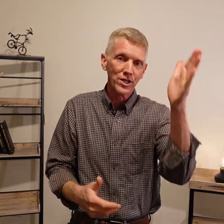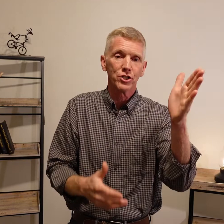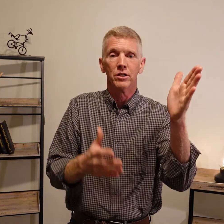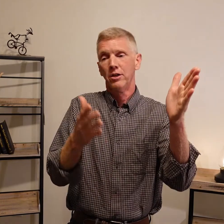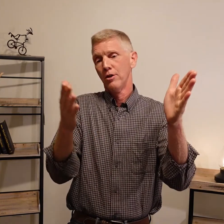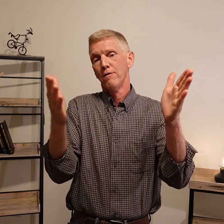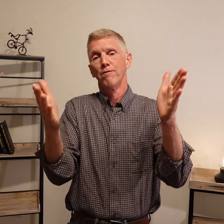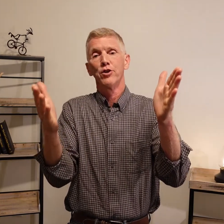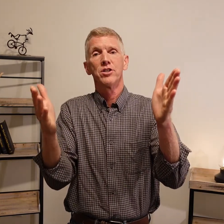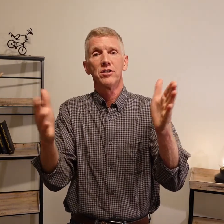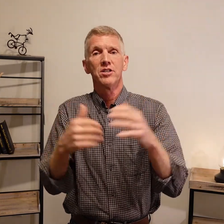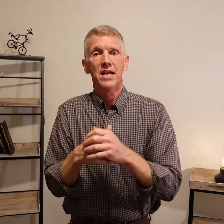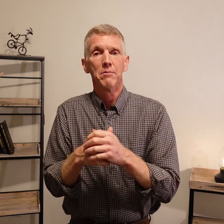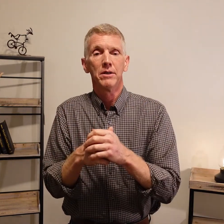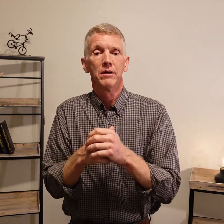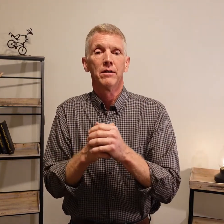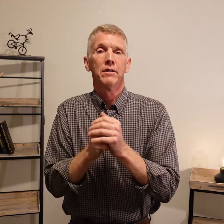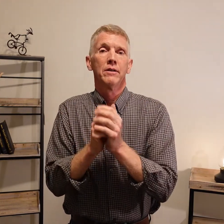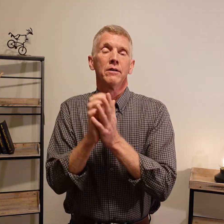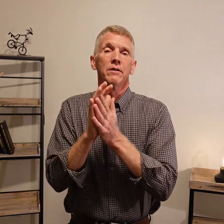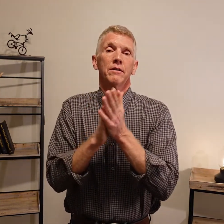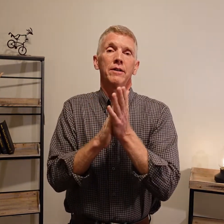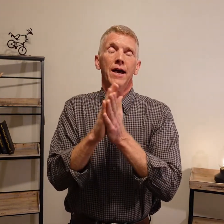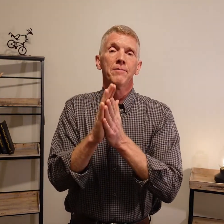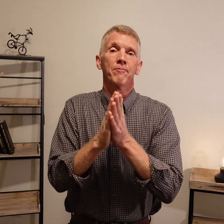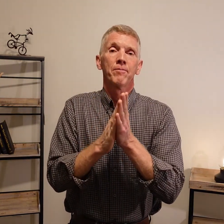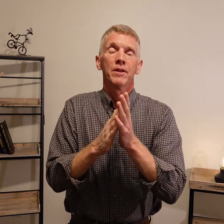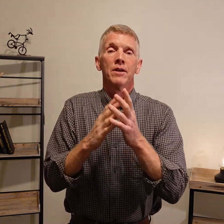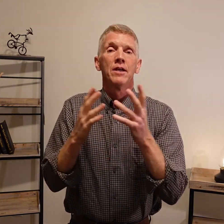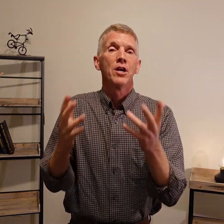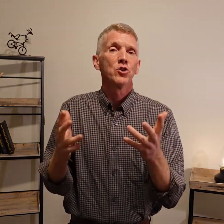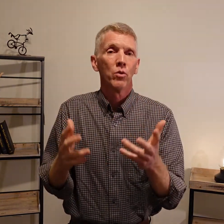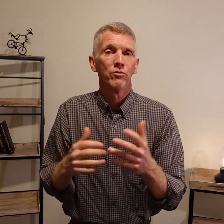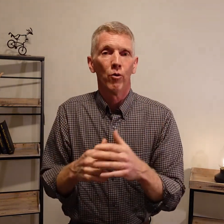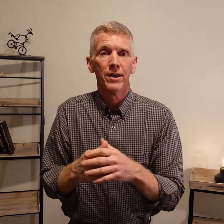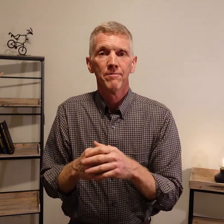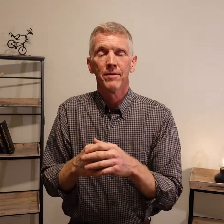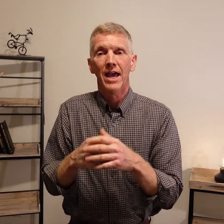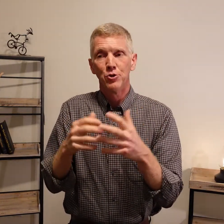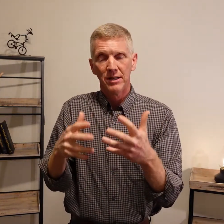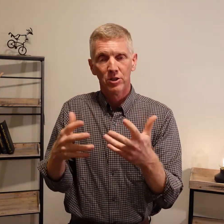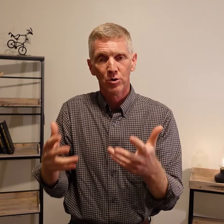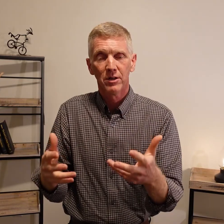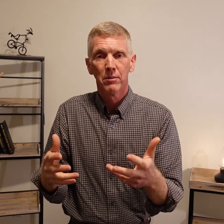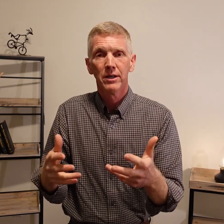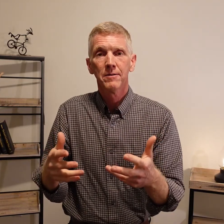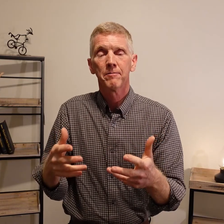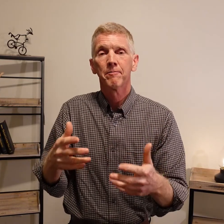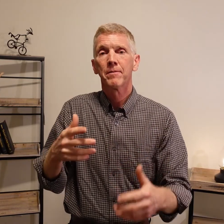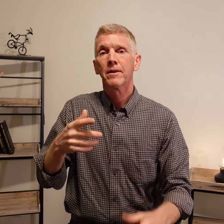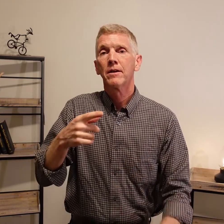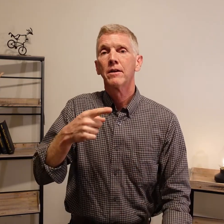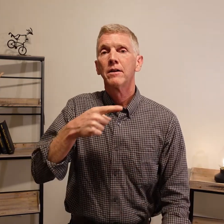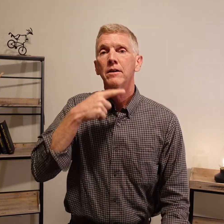question versus a statement. Okay? Here's one for you as you get to know somebody.